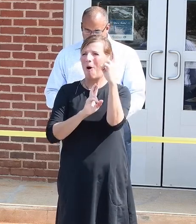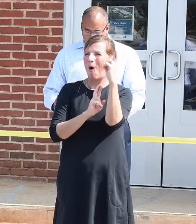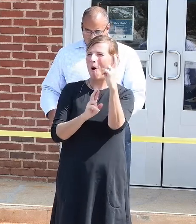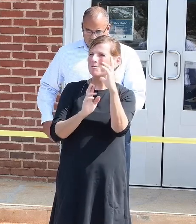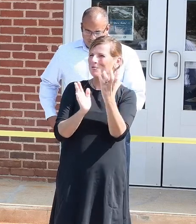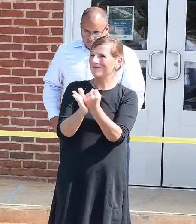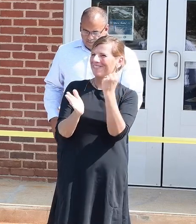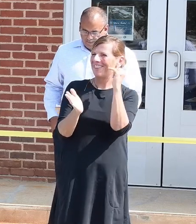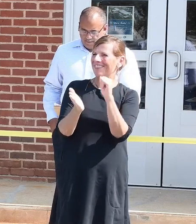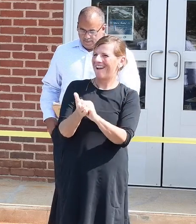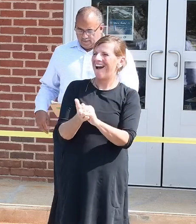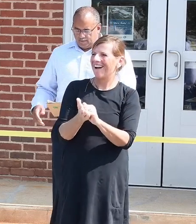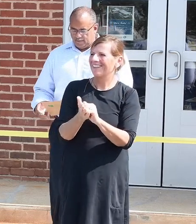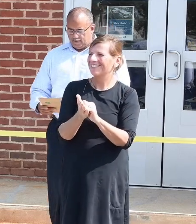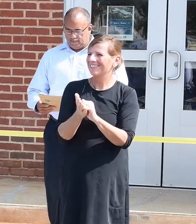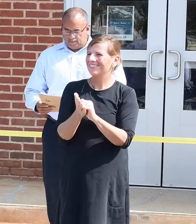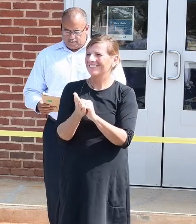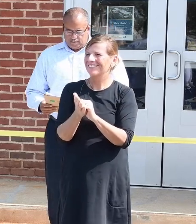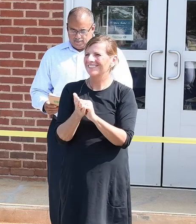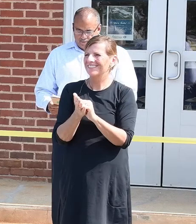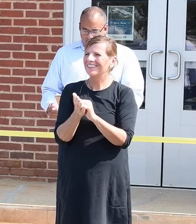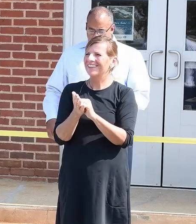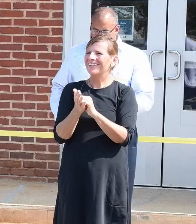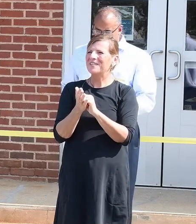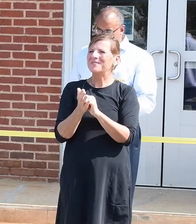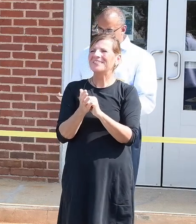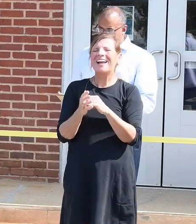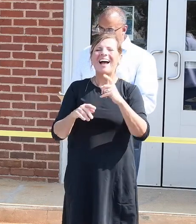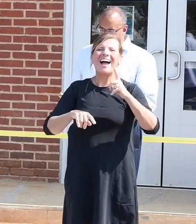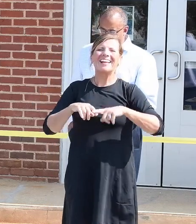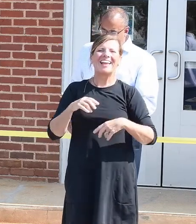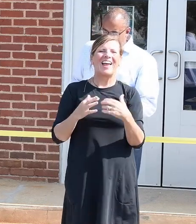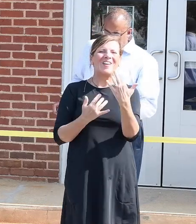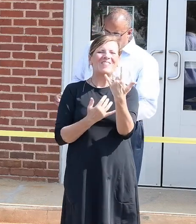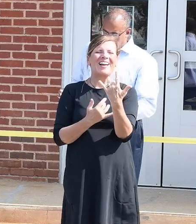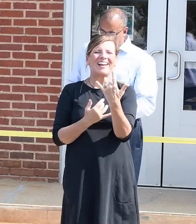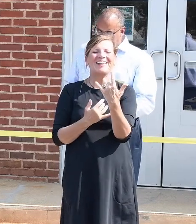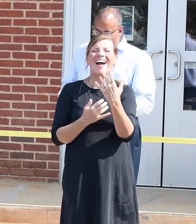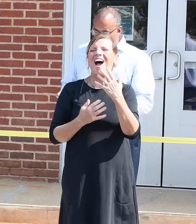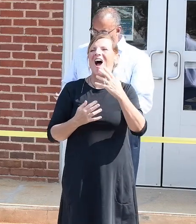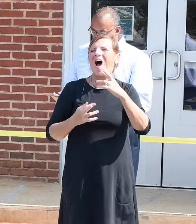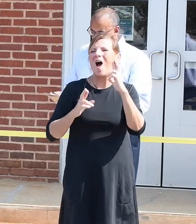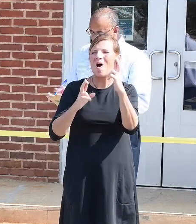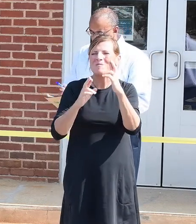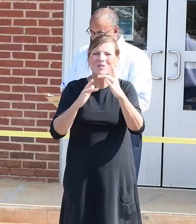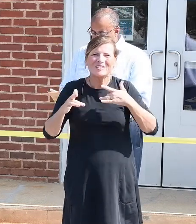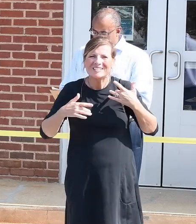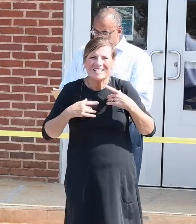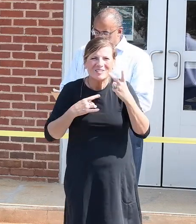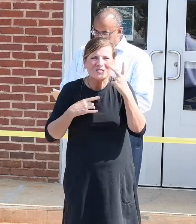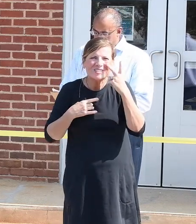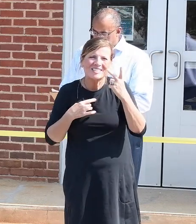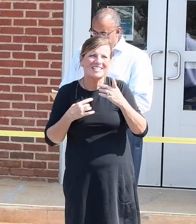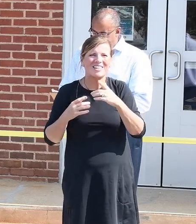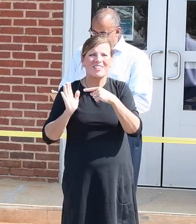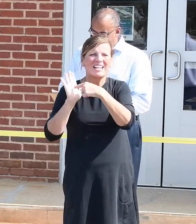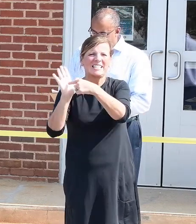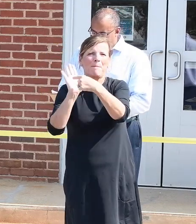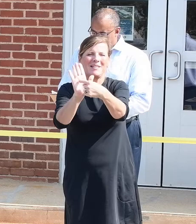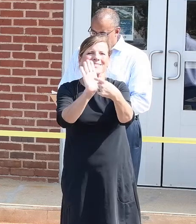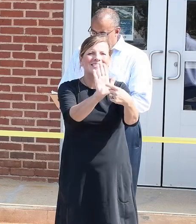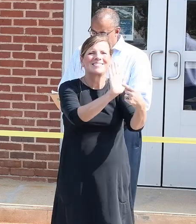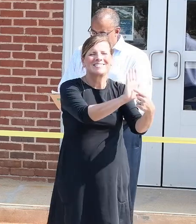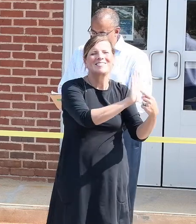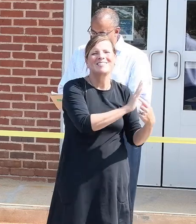advantage of this. I can't wait. I hope you can't either, to see all these exhibits and